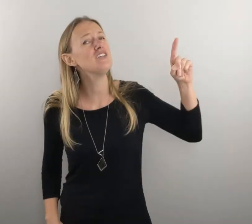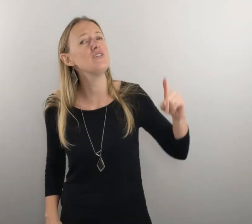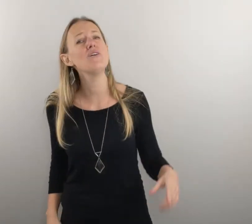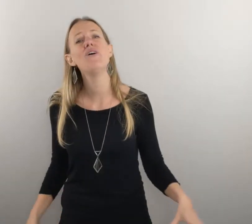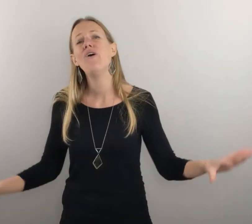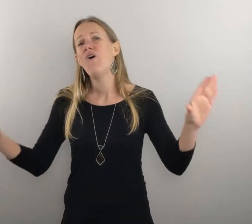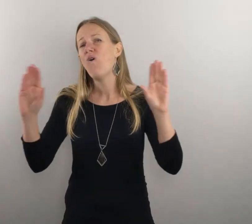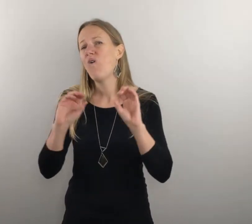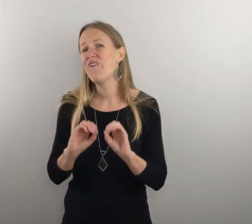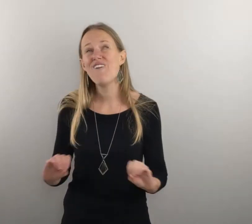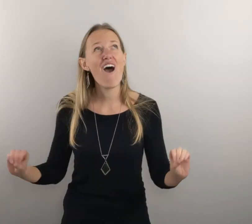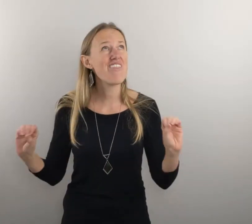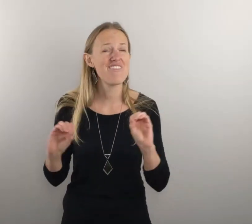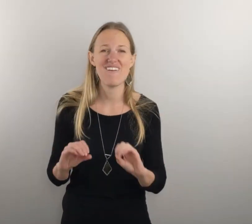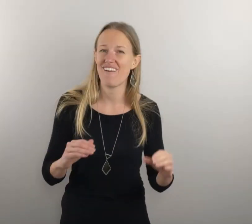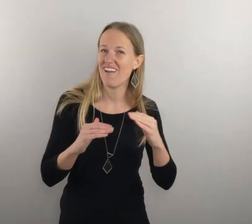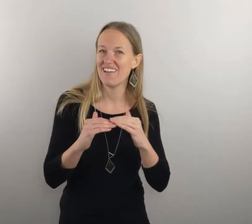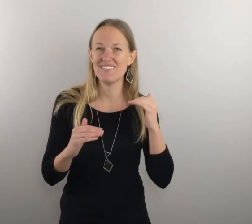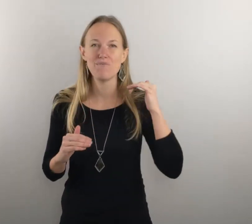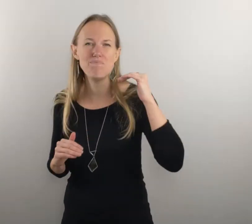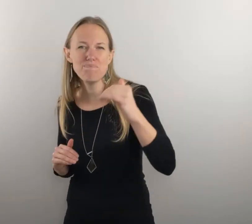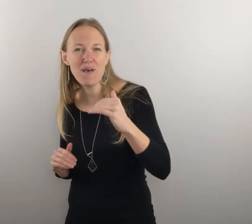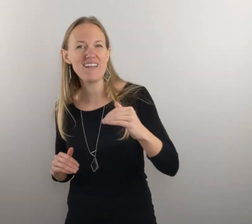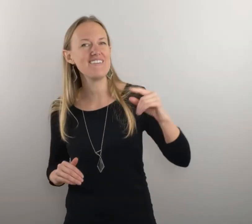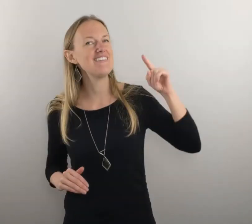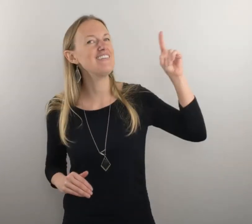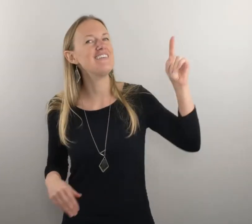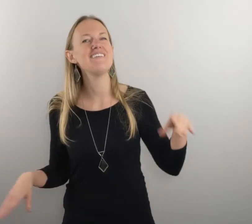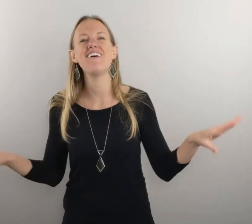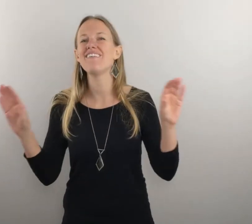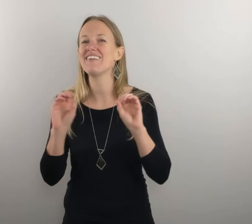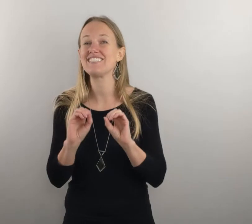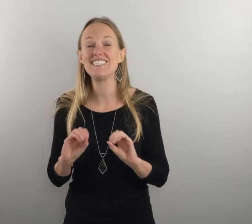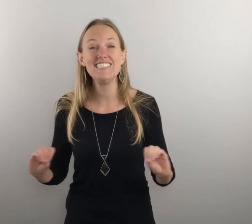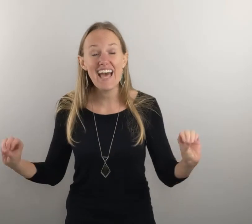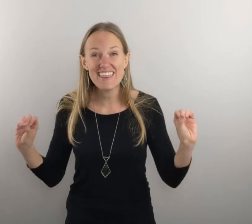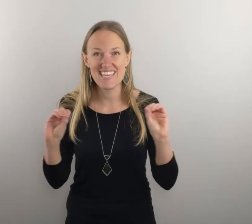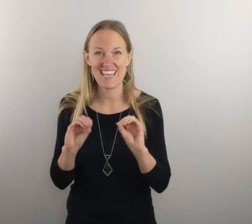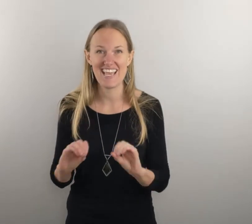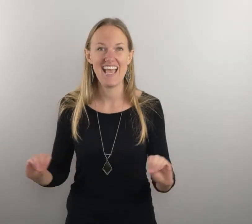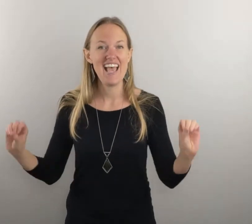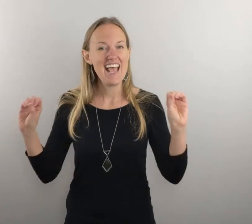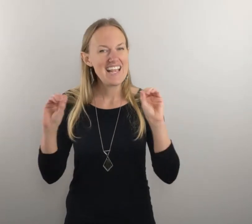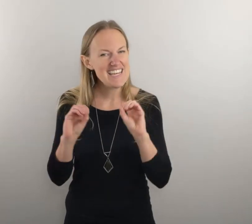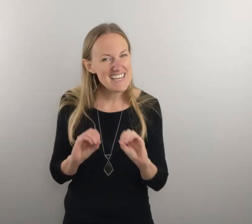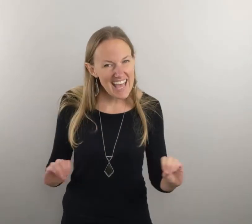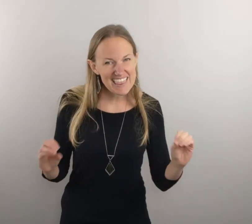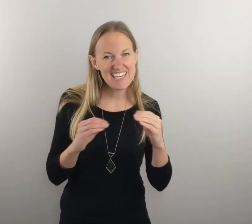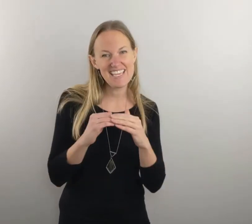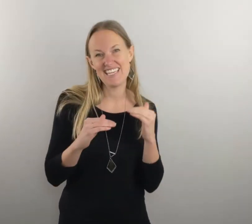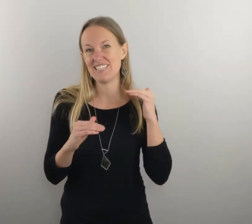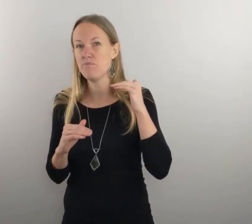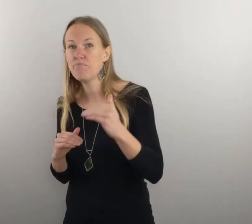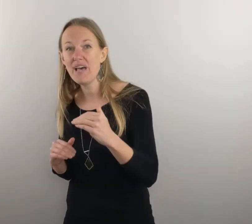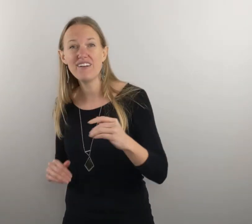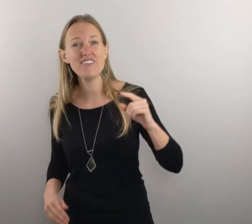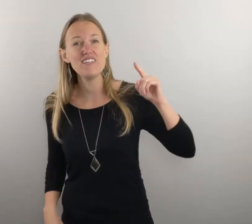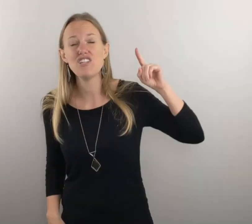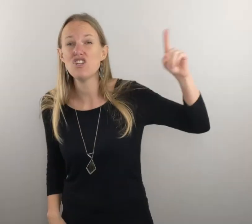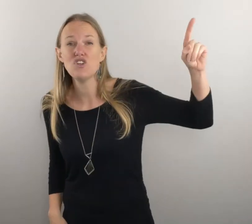you. Nothing is better than you. Oh, there's nothing. Nothing is better than you.